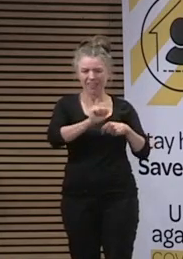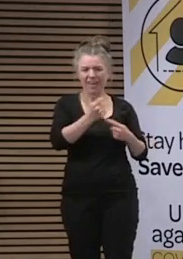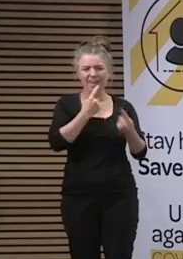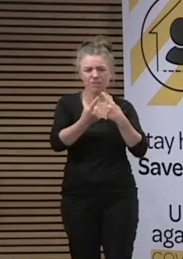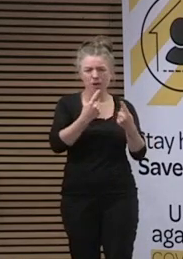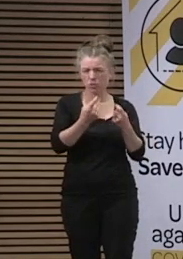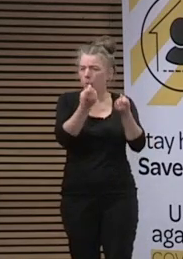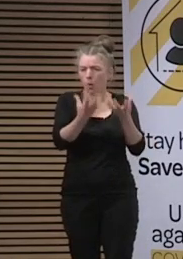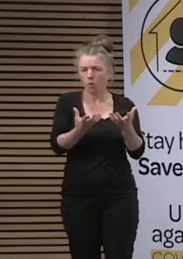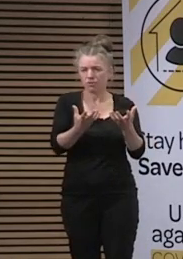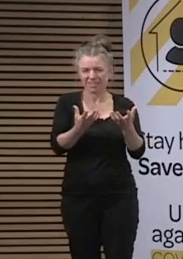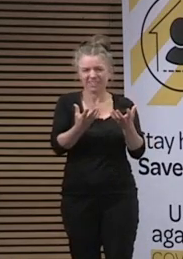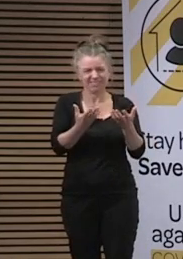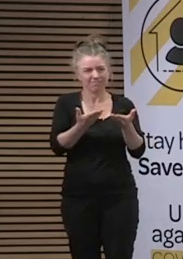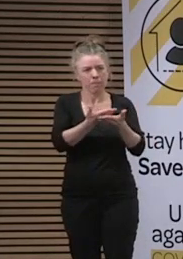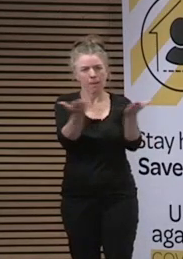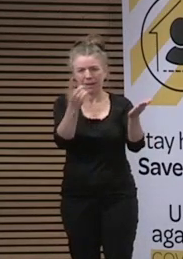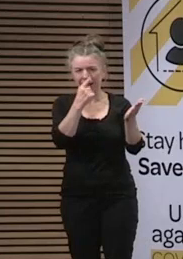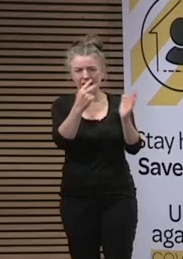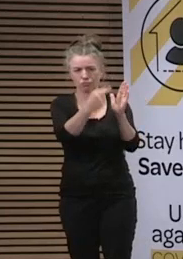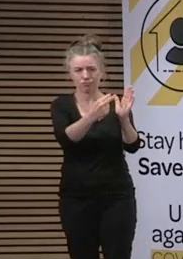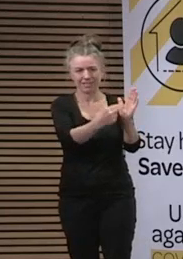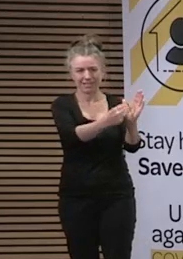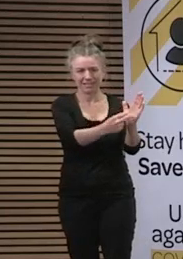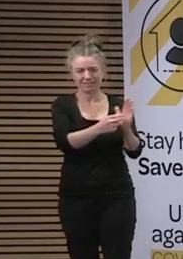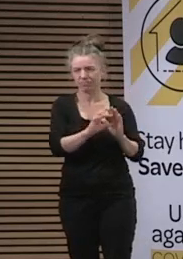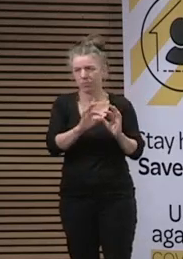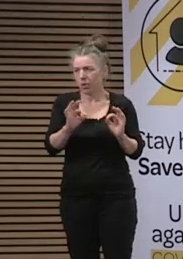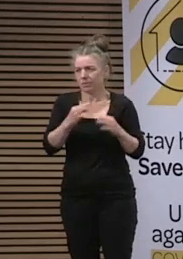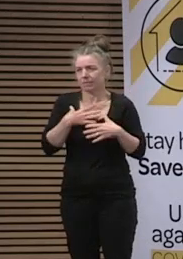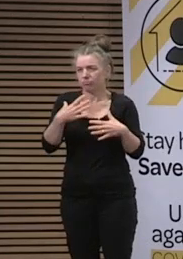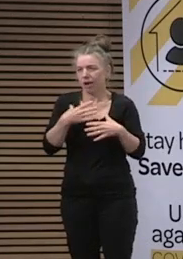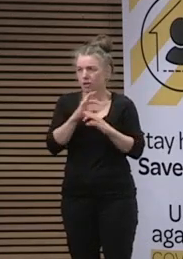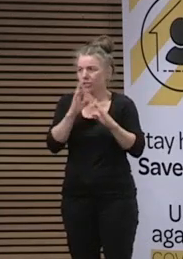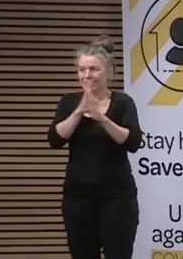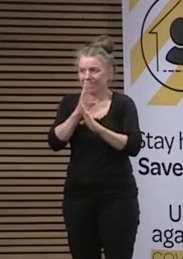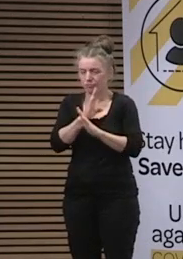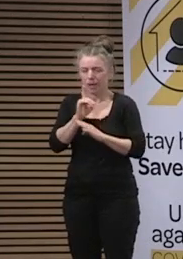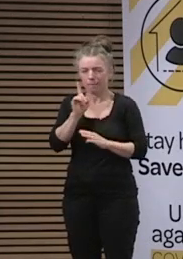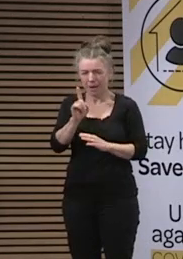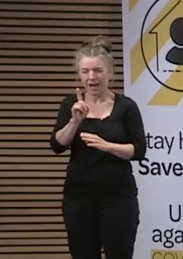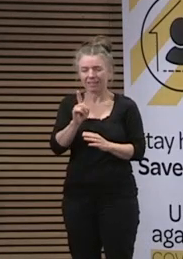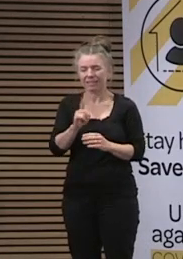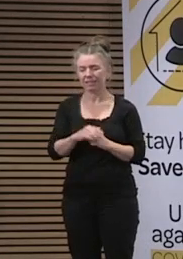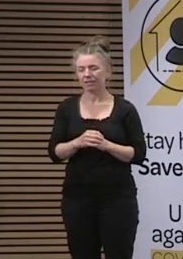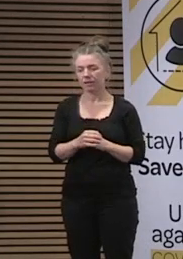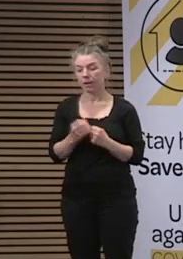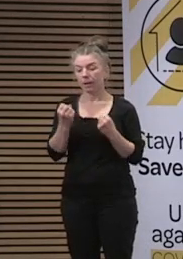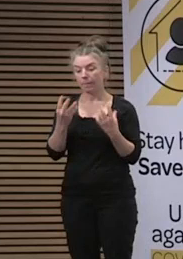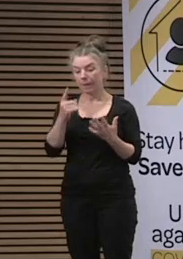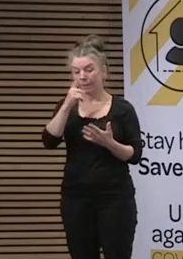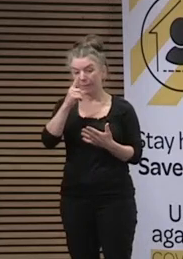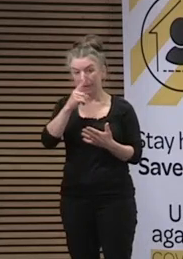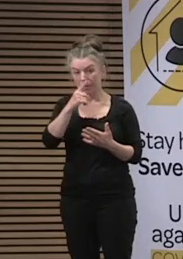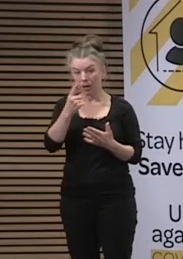see anything that would surprise you. But thirdly, I know you'll also appreciate in terms of timelines, many of the people who would usually